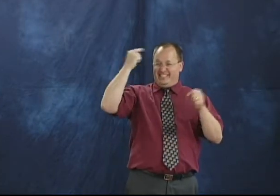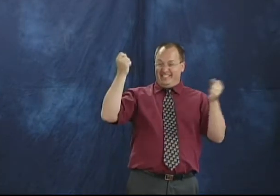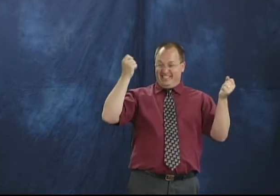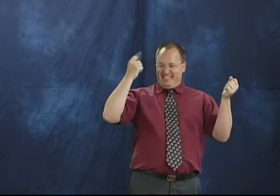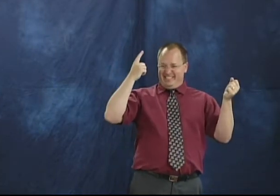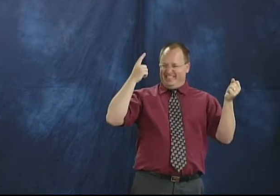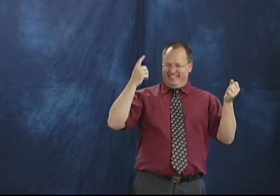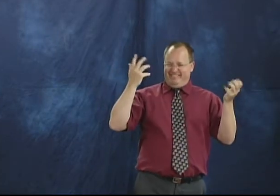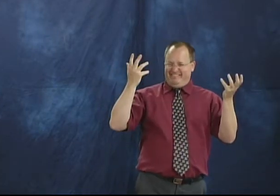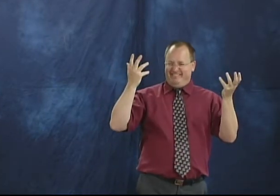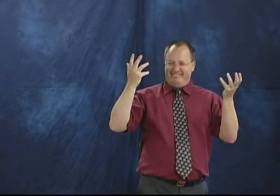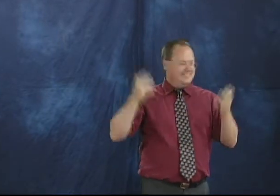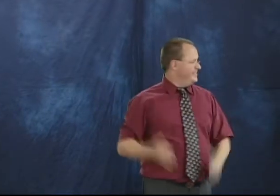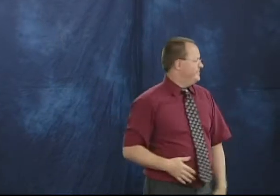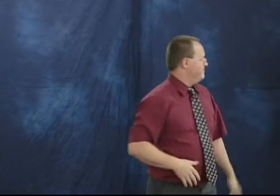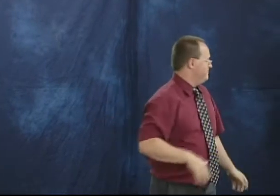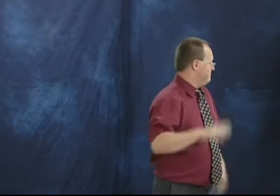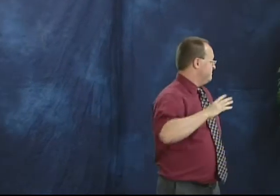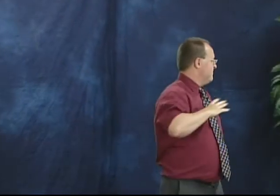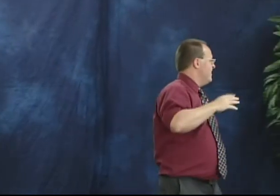rather than being grouchy.